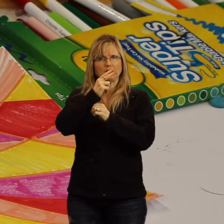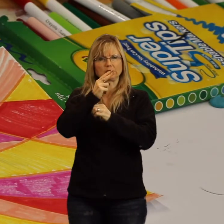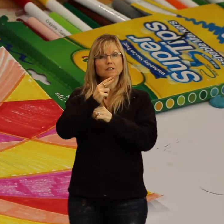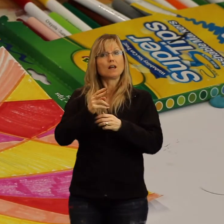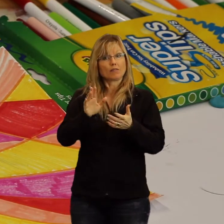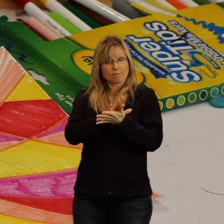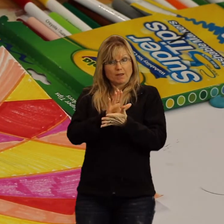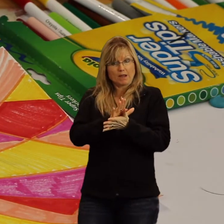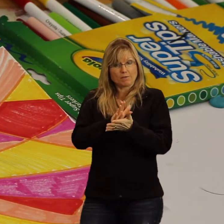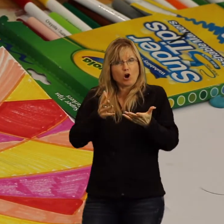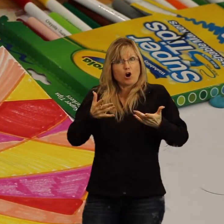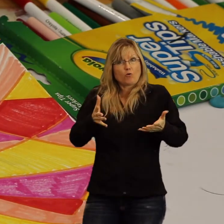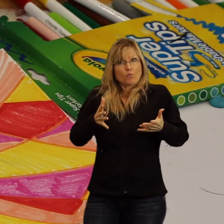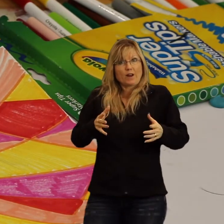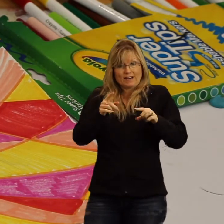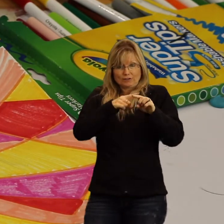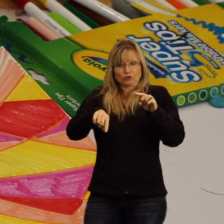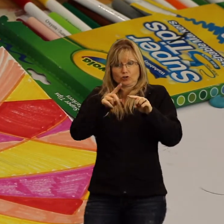the circle.